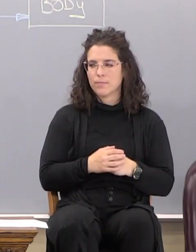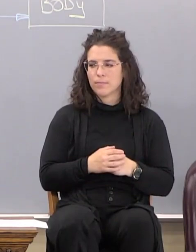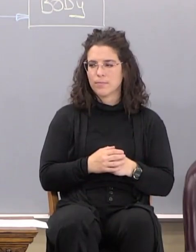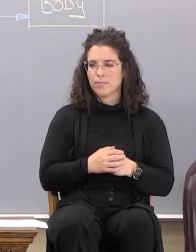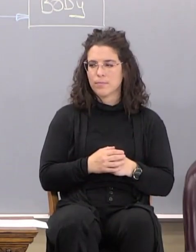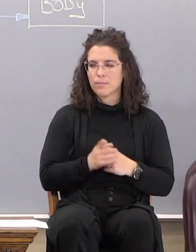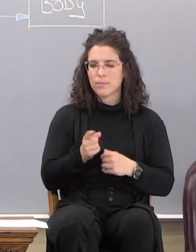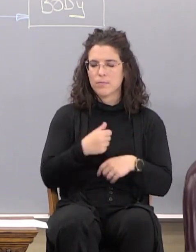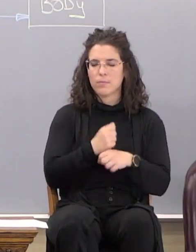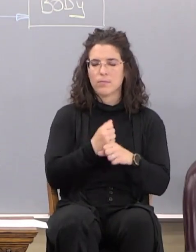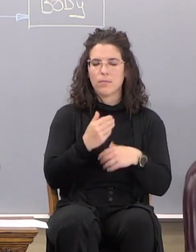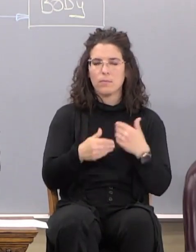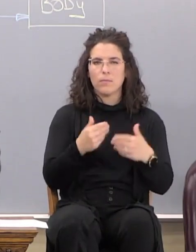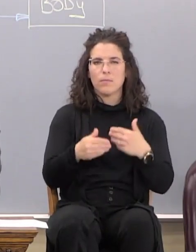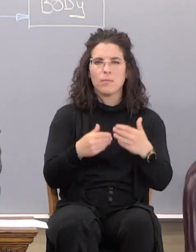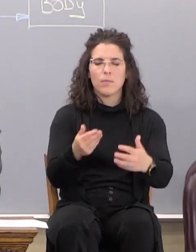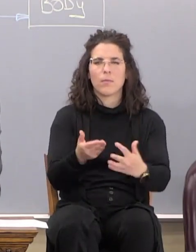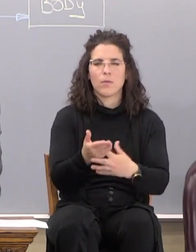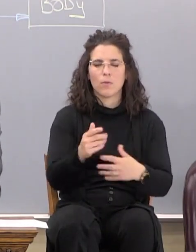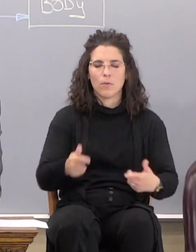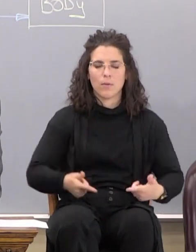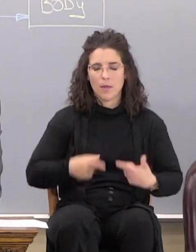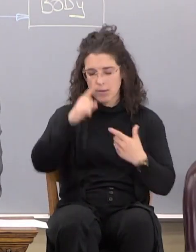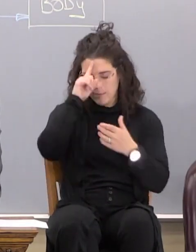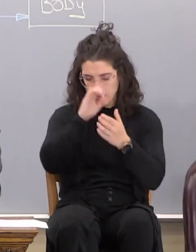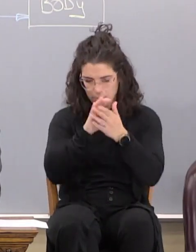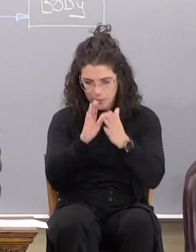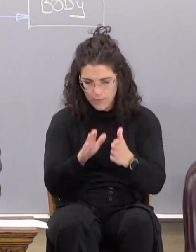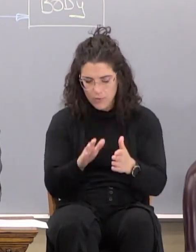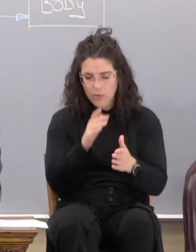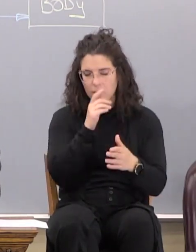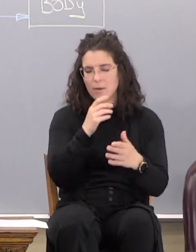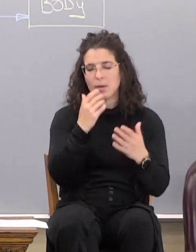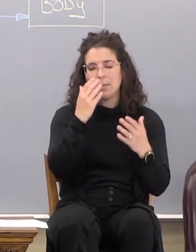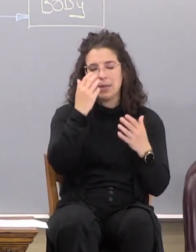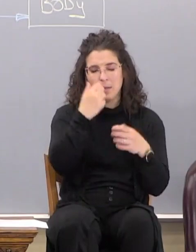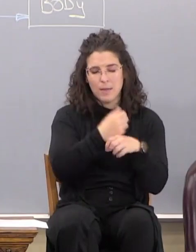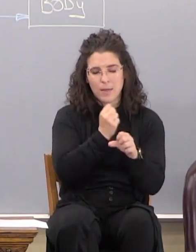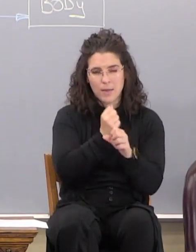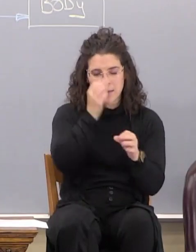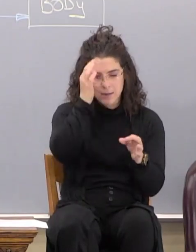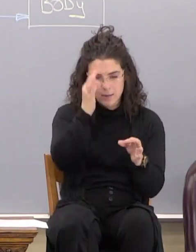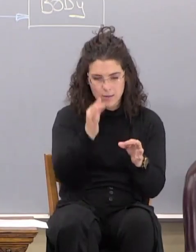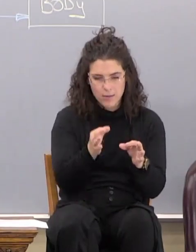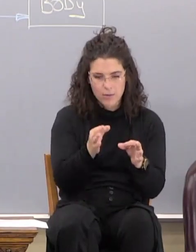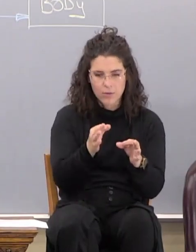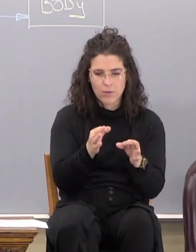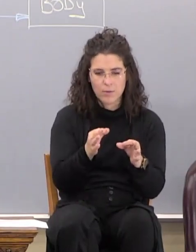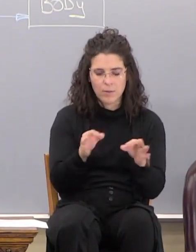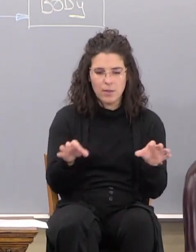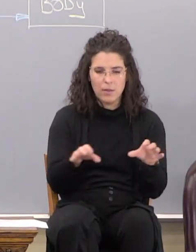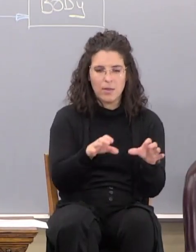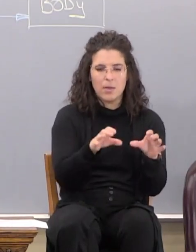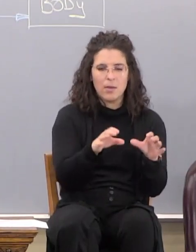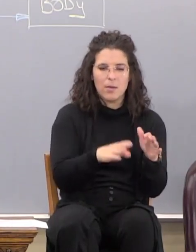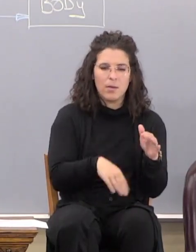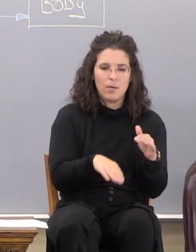You make progress through life as a believer by making decisions, by taking actions based